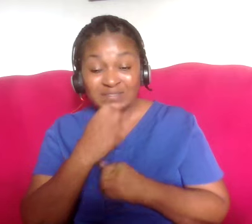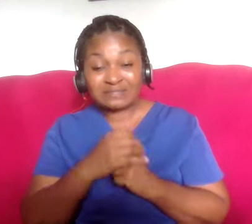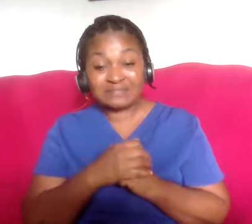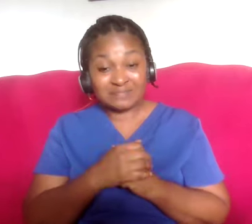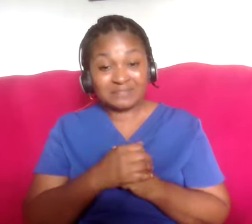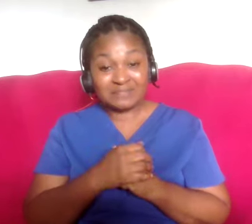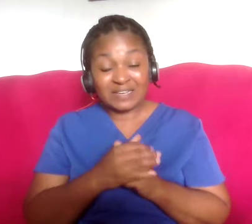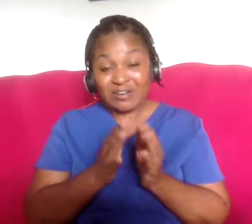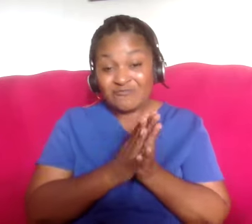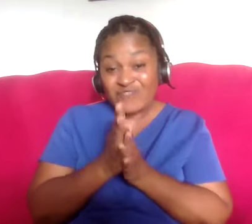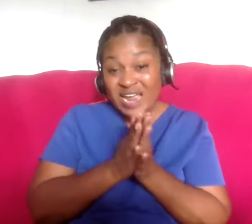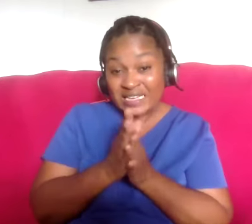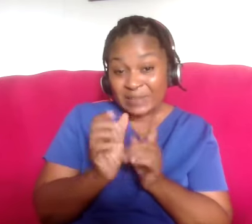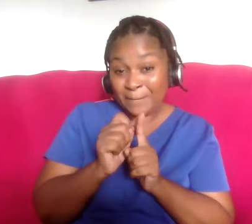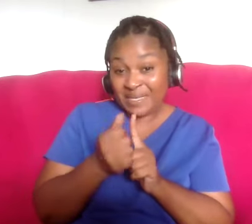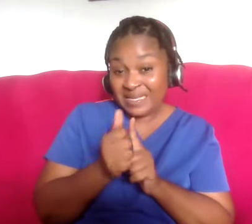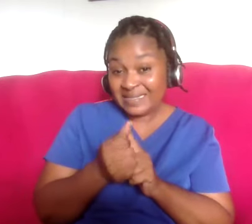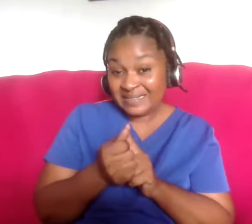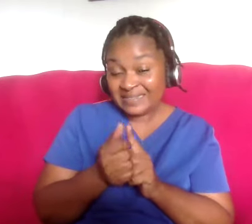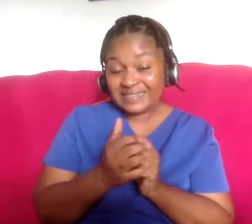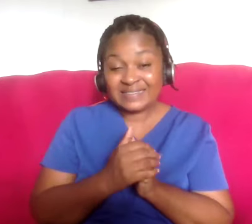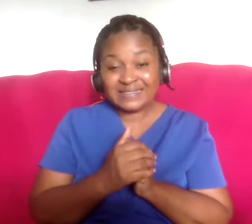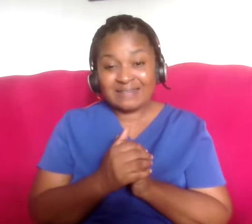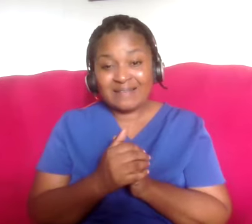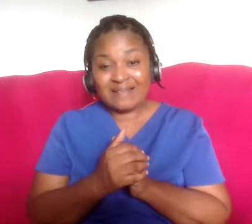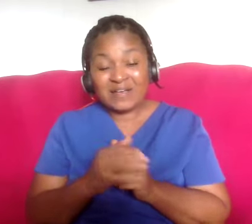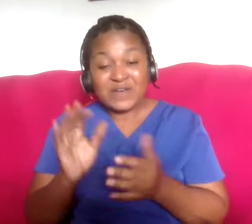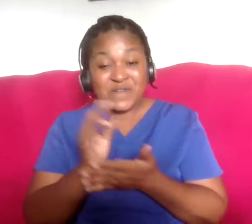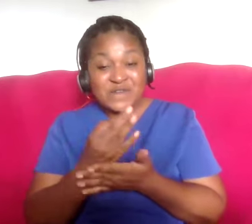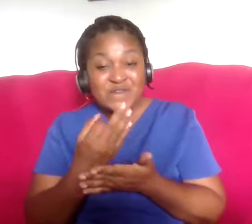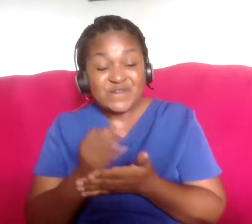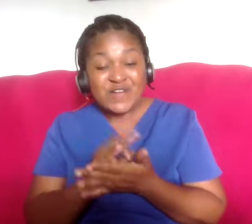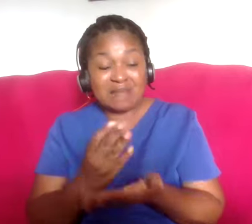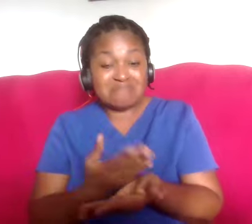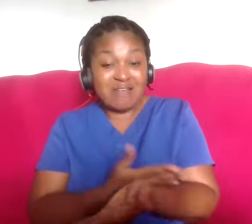rice and peas, and fried plantains are staples,